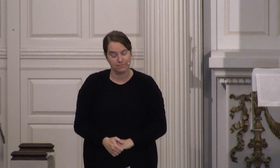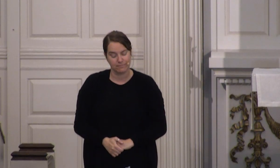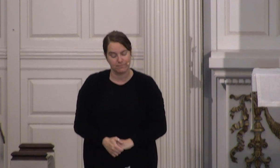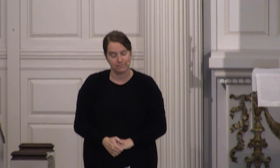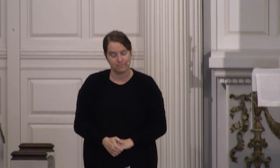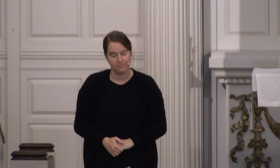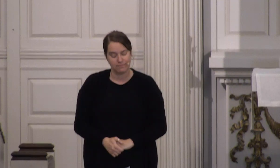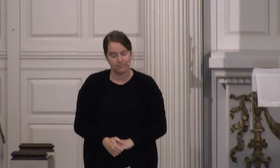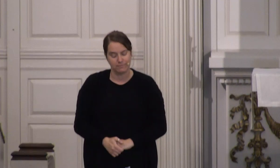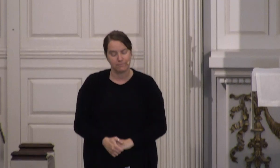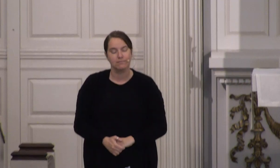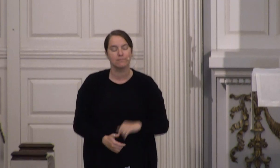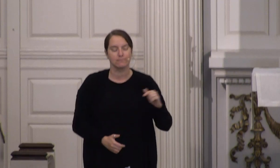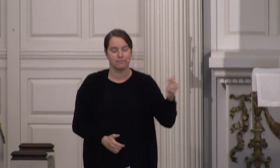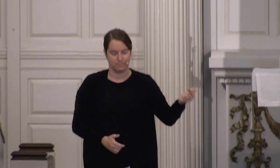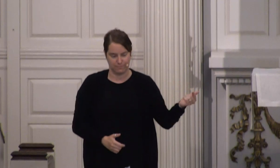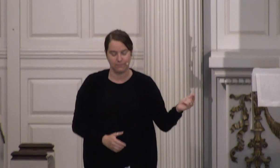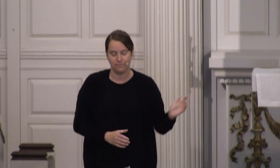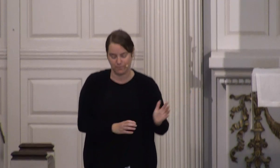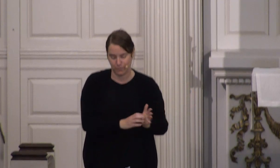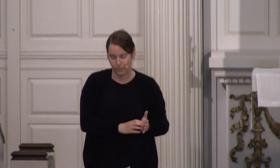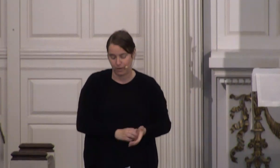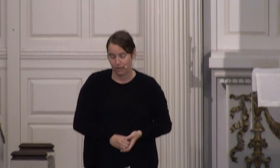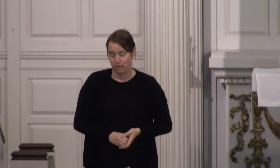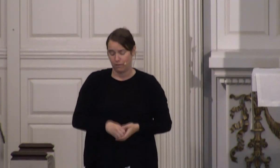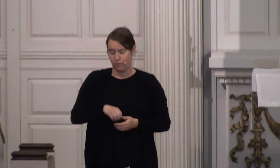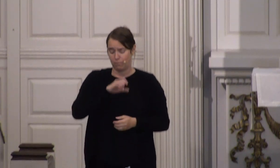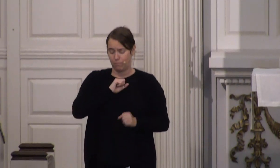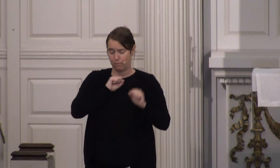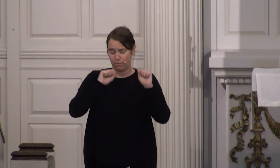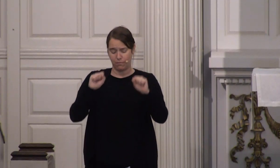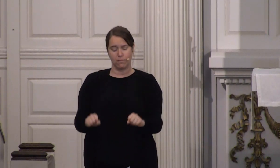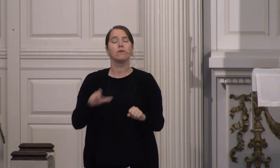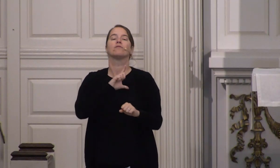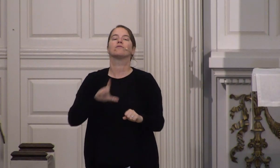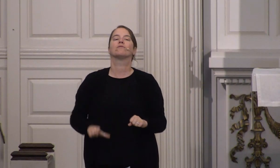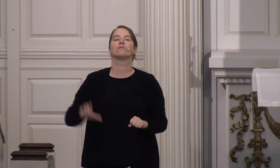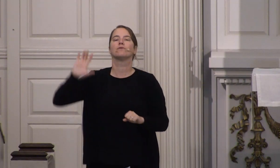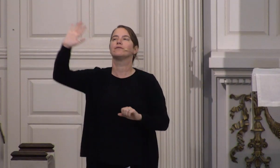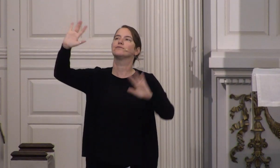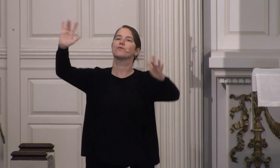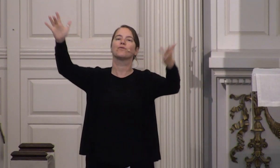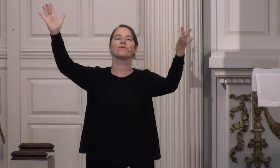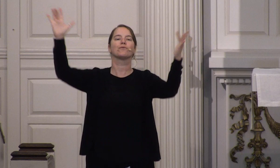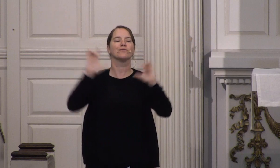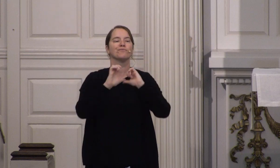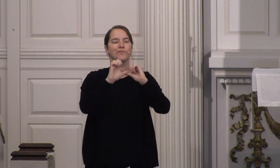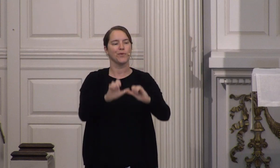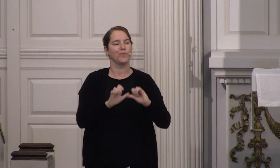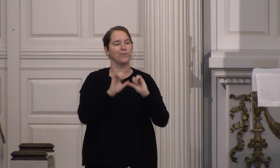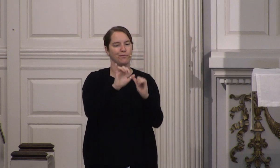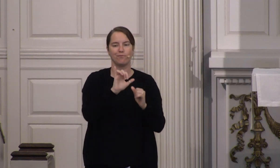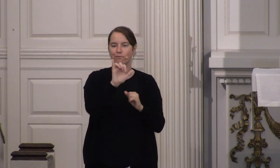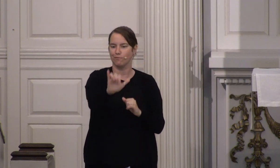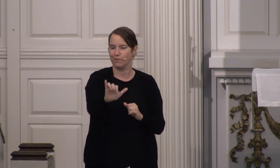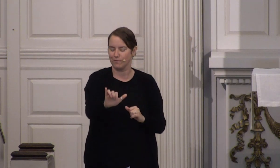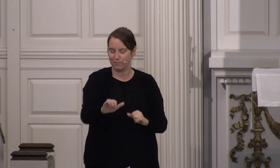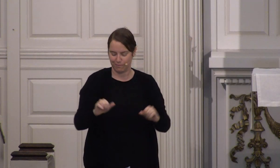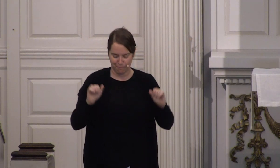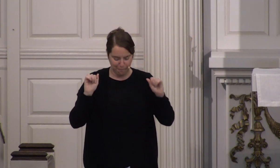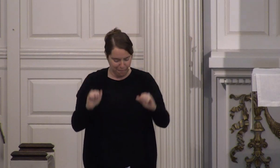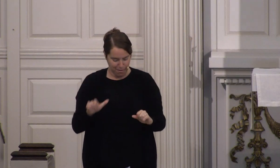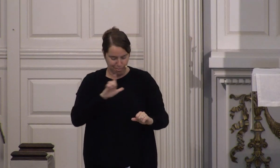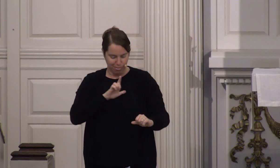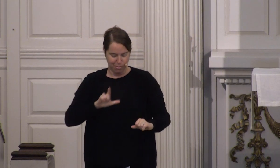earth. May the glory of the Lord endure forever. May the Lord be glad